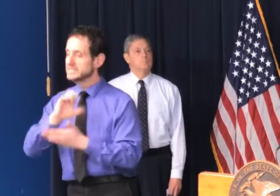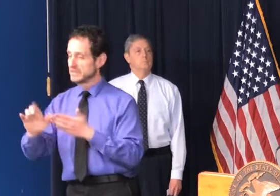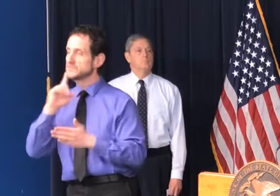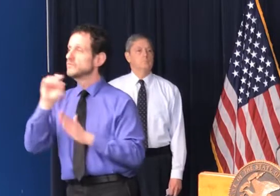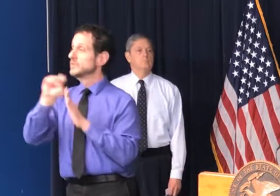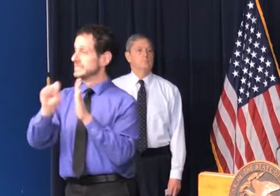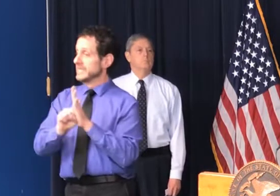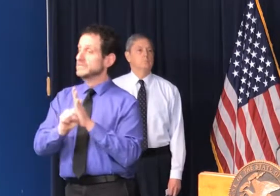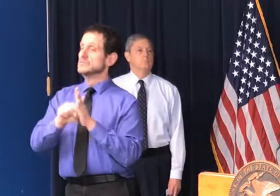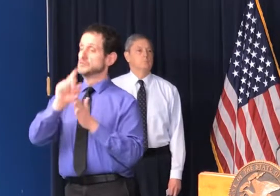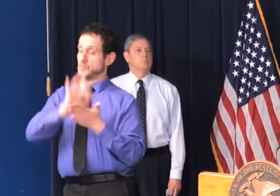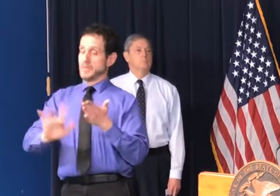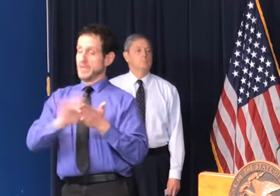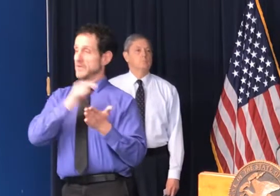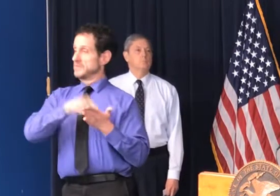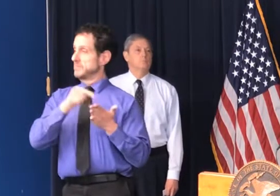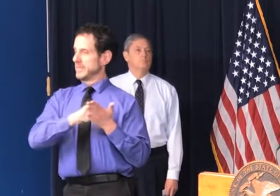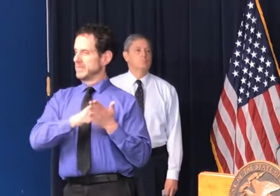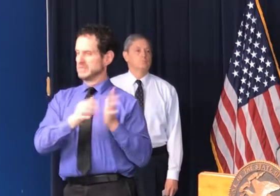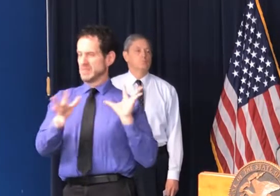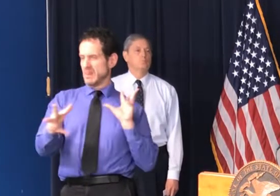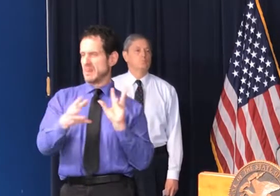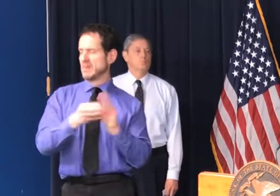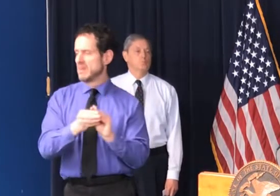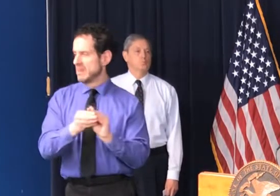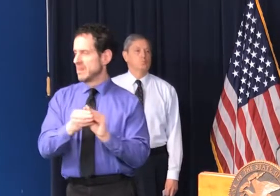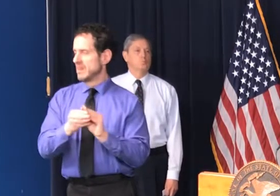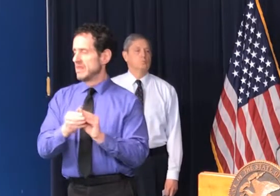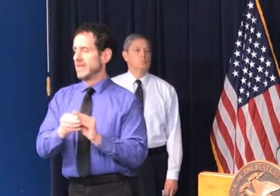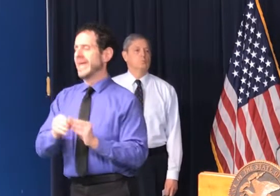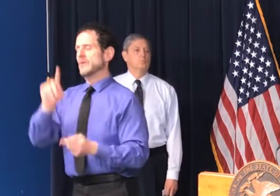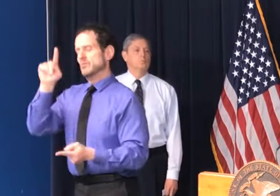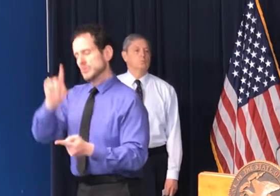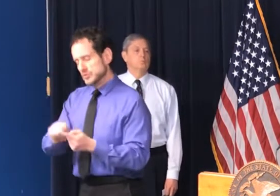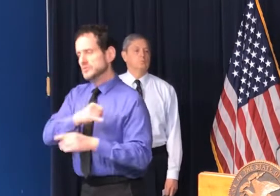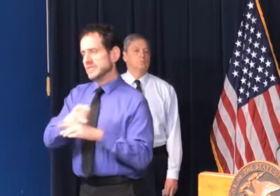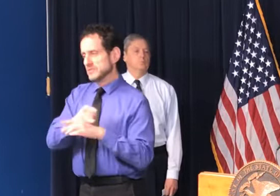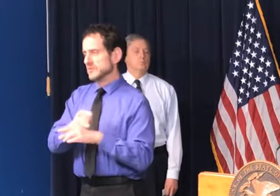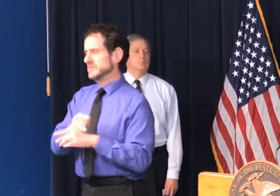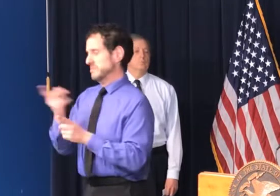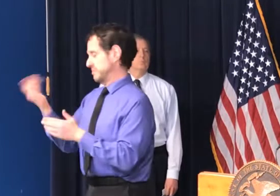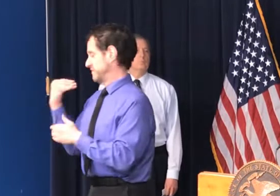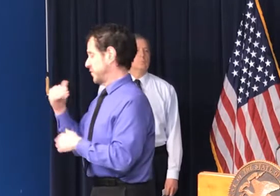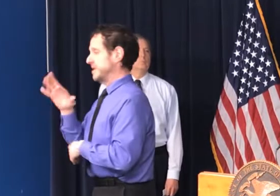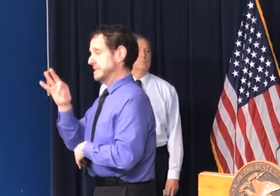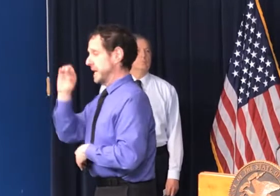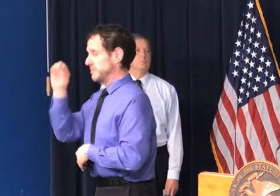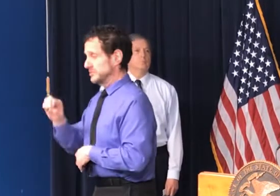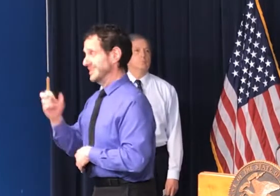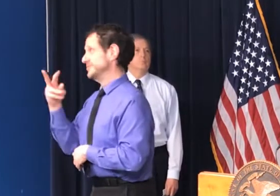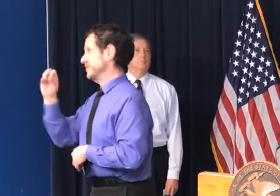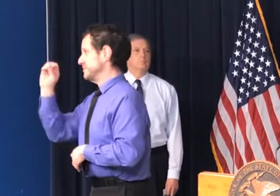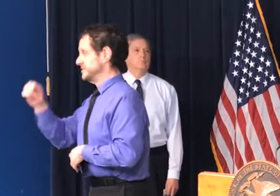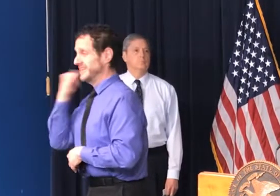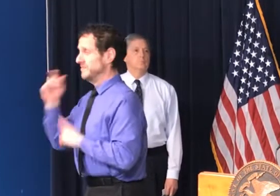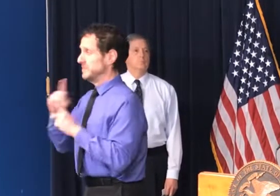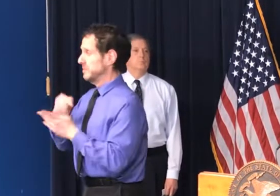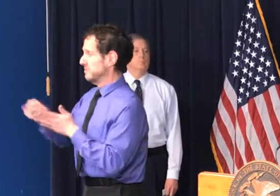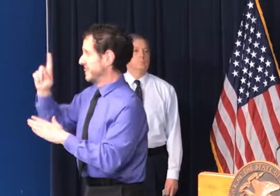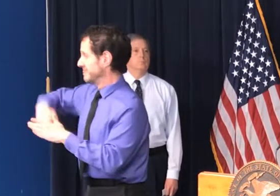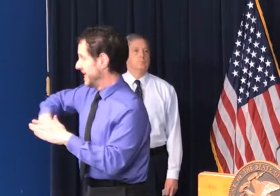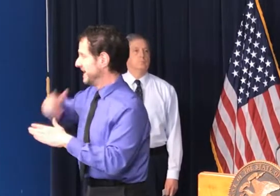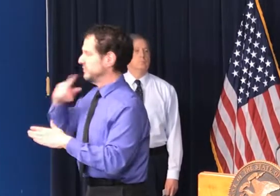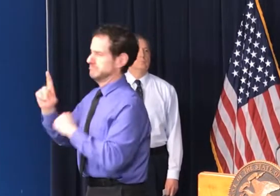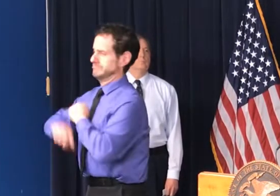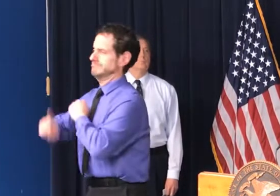reduced market-based rate as opposed to the 9 or 12% late payment interest rate penalty. During